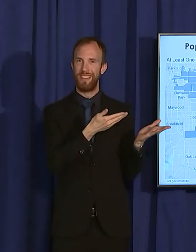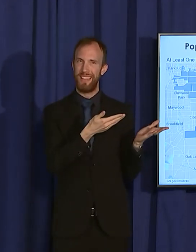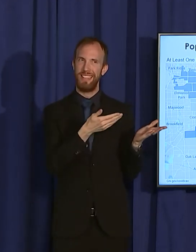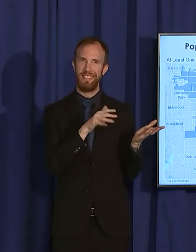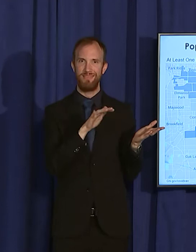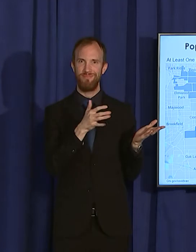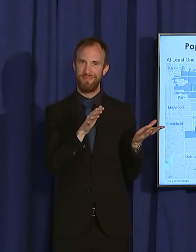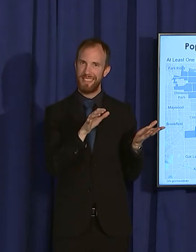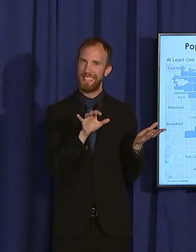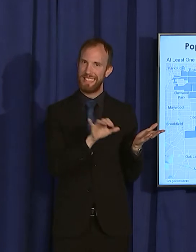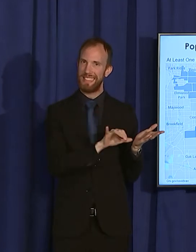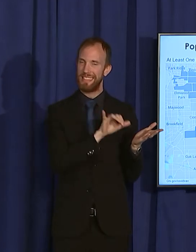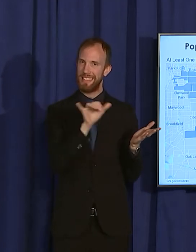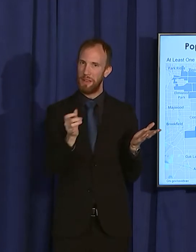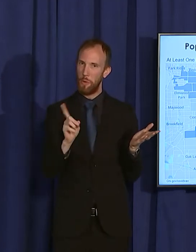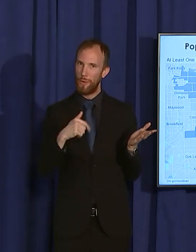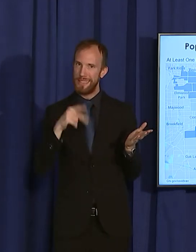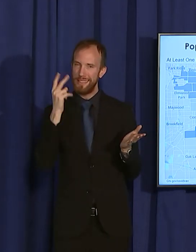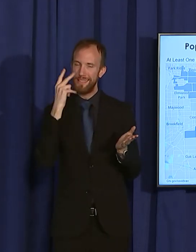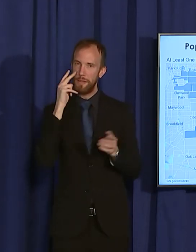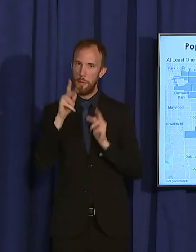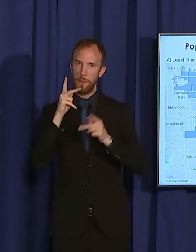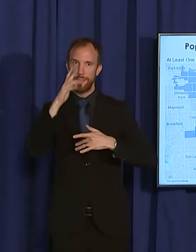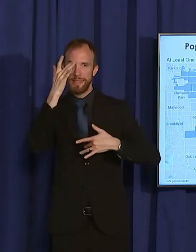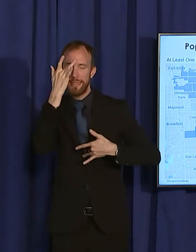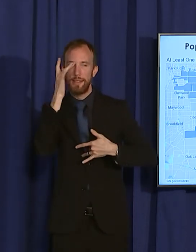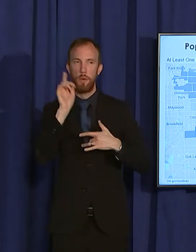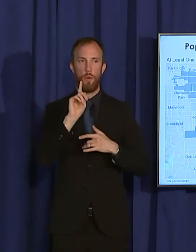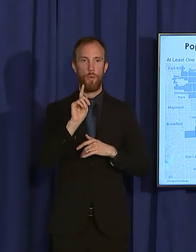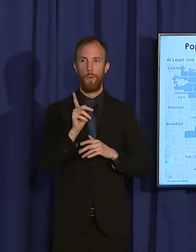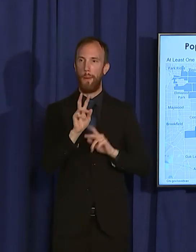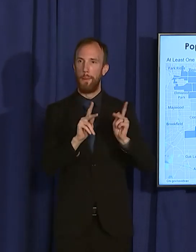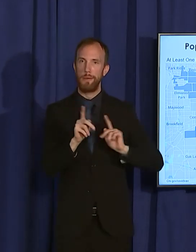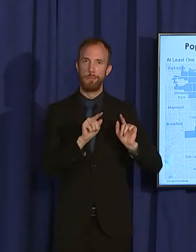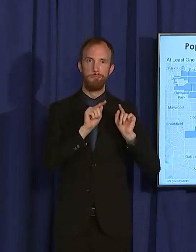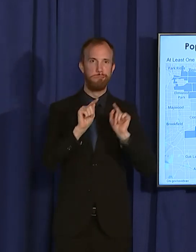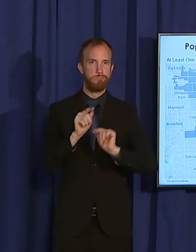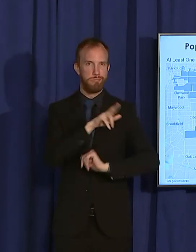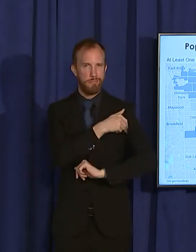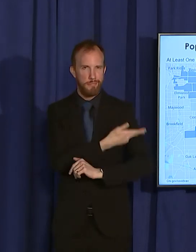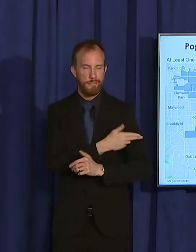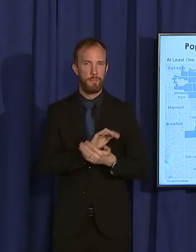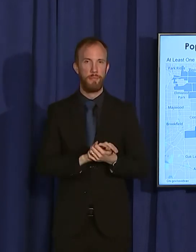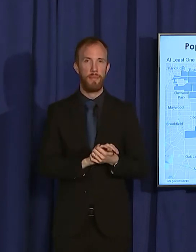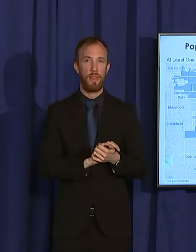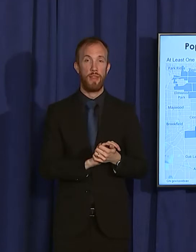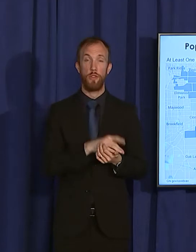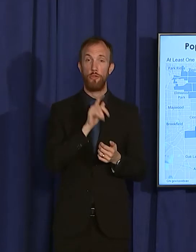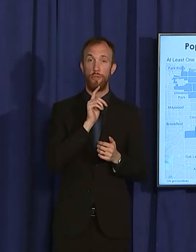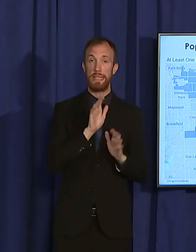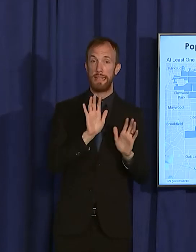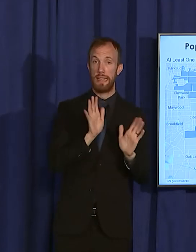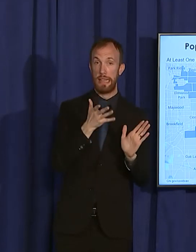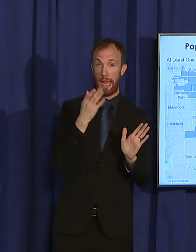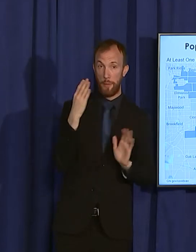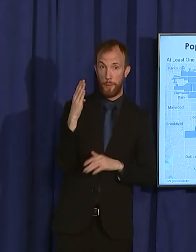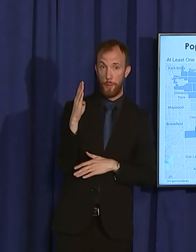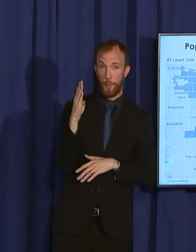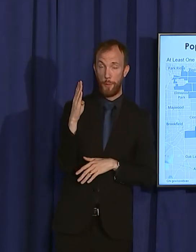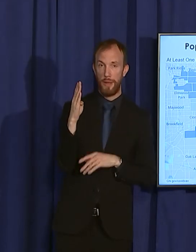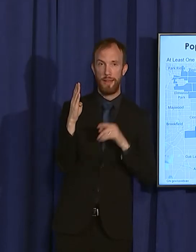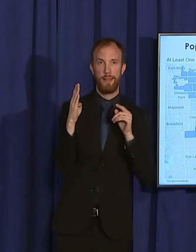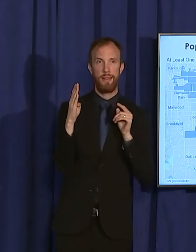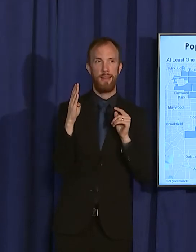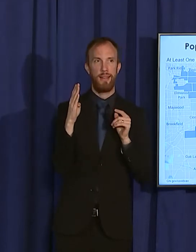more of the COVID cases and more of the COVID hospitalizations. The areas in lightest blue here are the areas that have